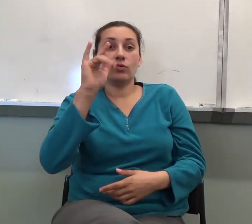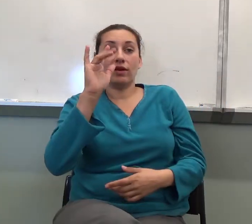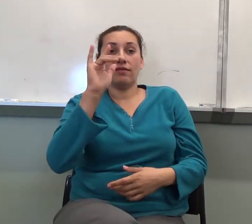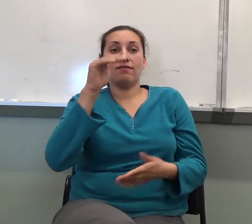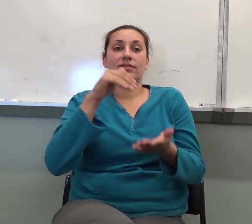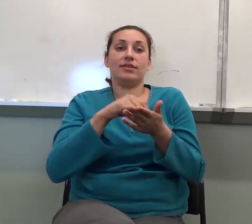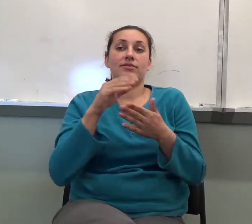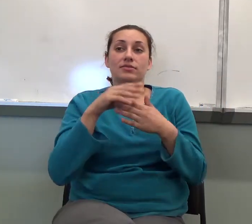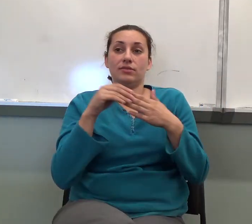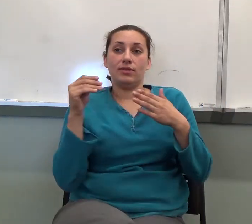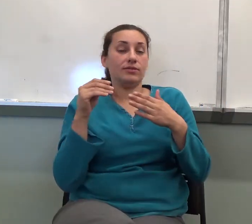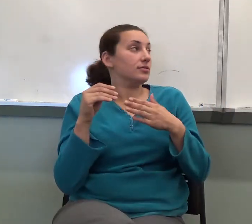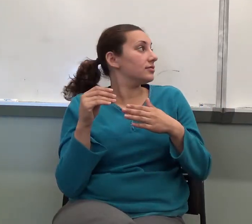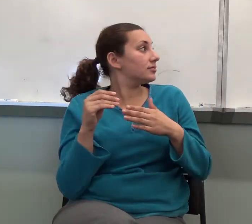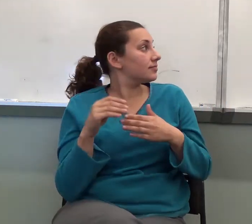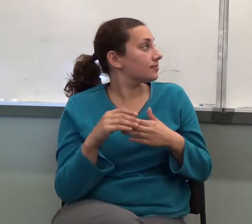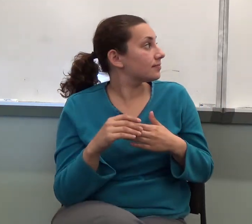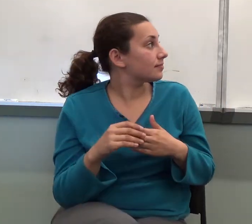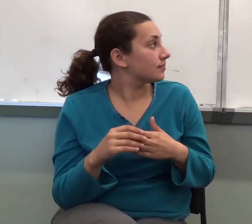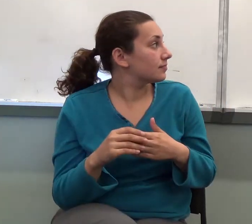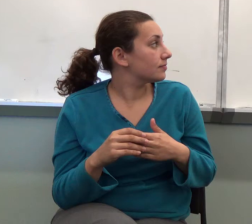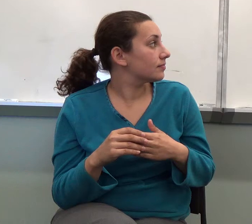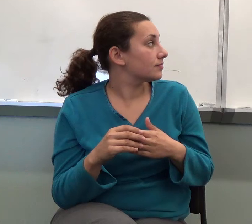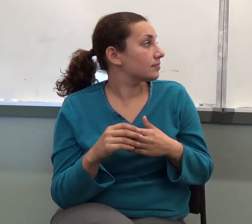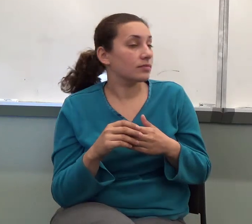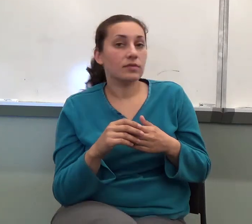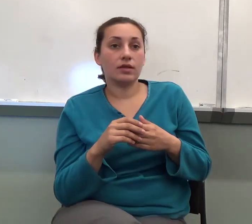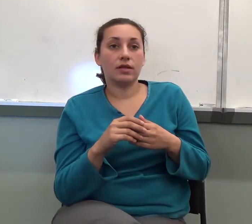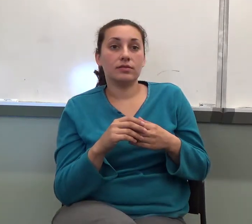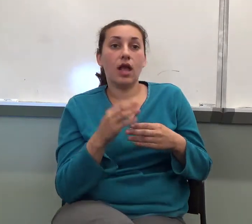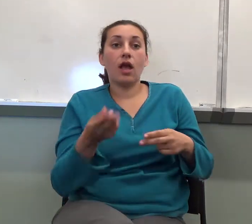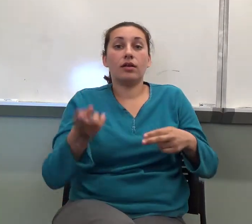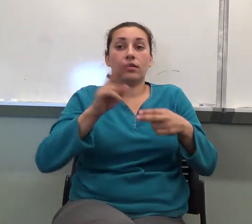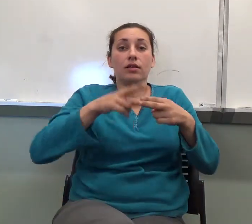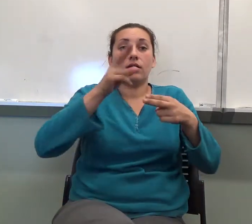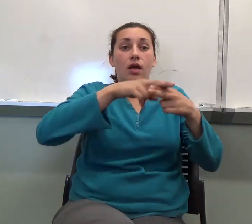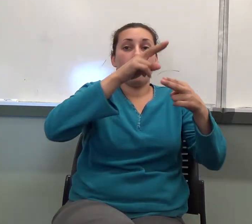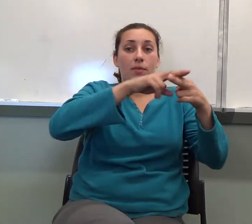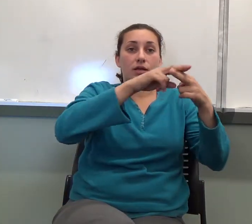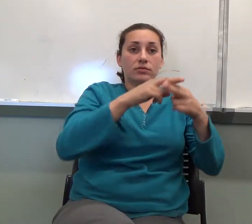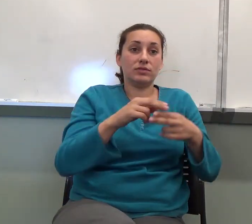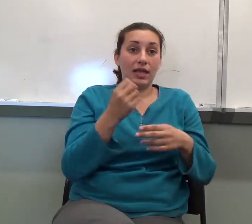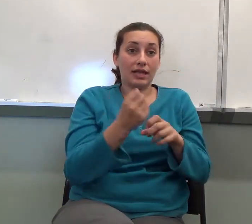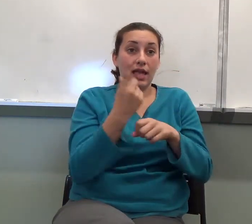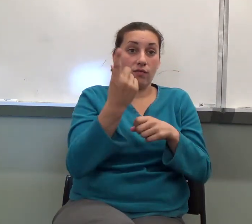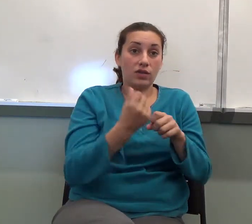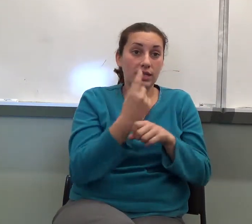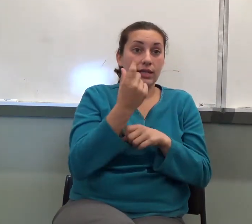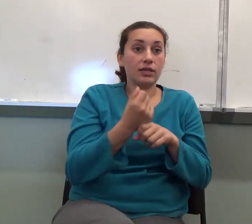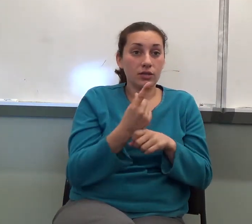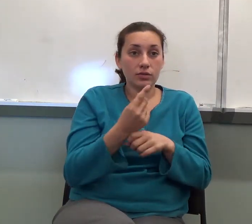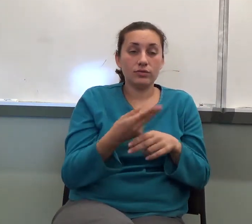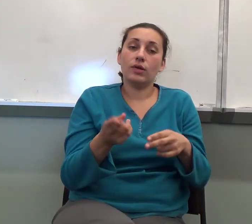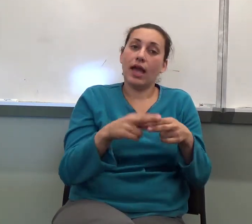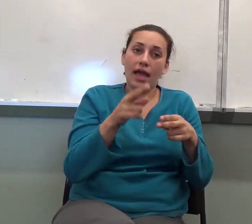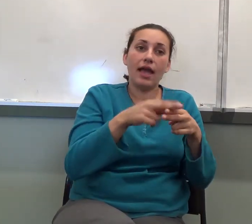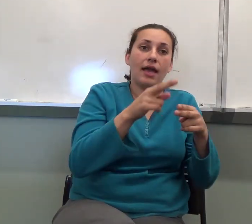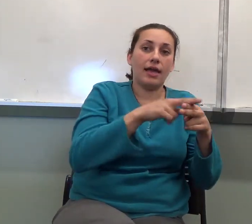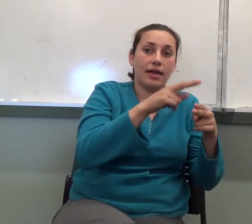Compounded quarterly. Now that means the number of compounding periods, if you're doing it quarterly, number of compounding periods in 1